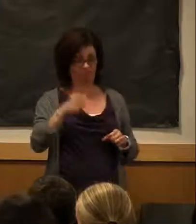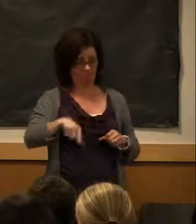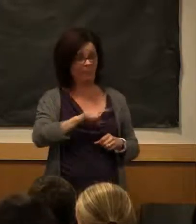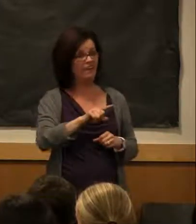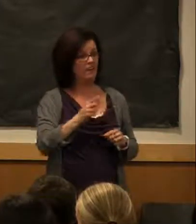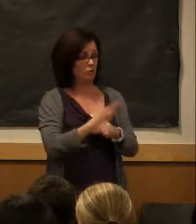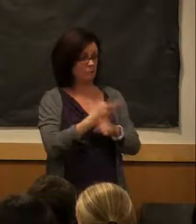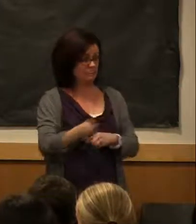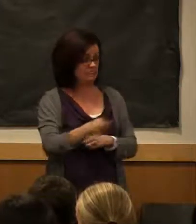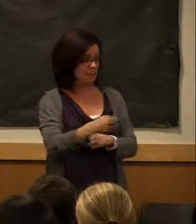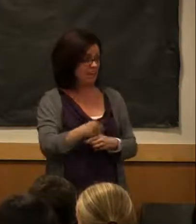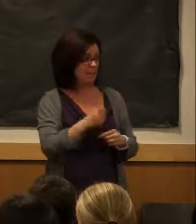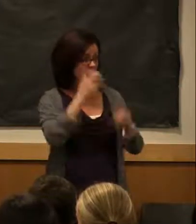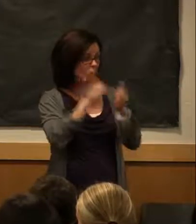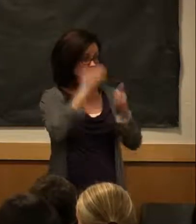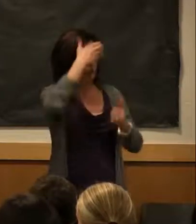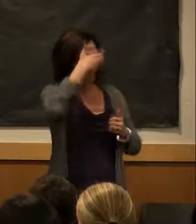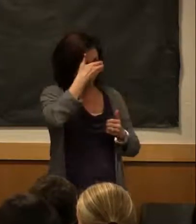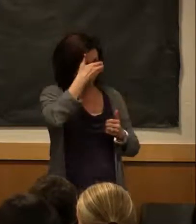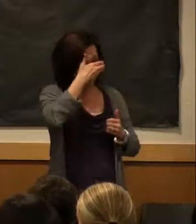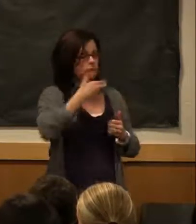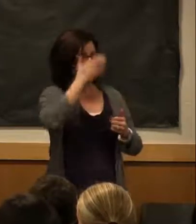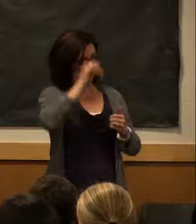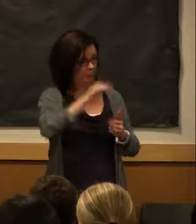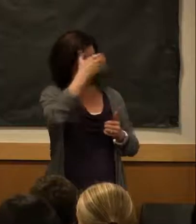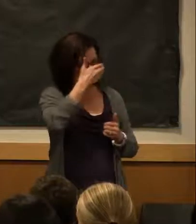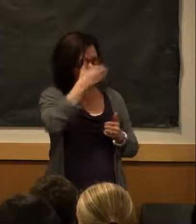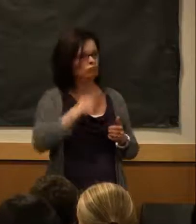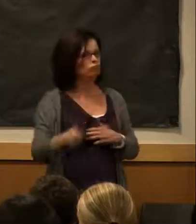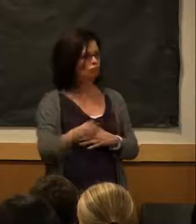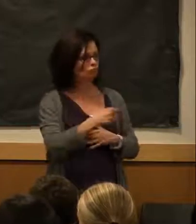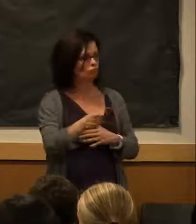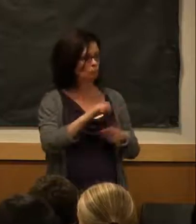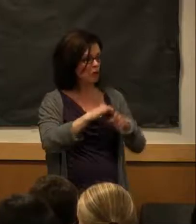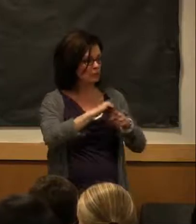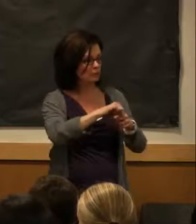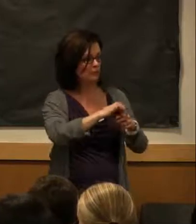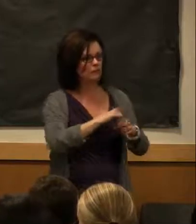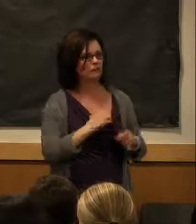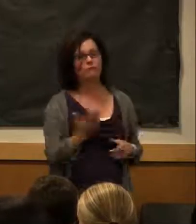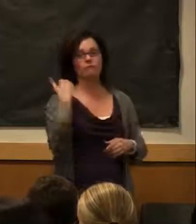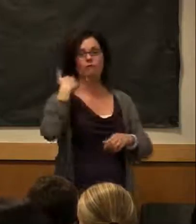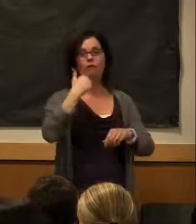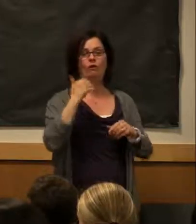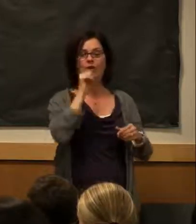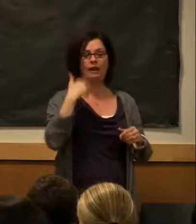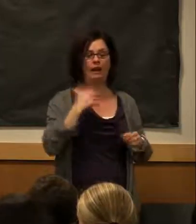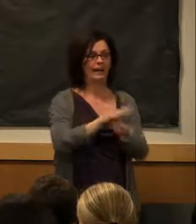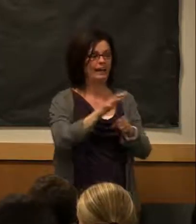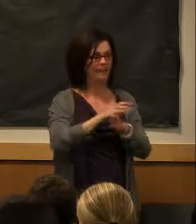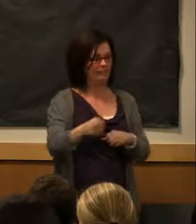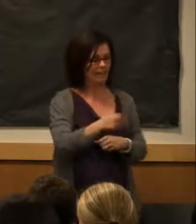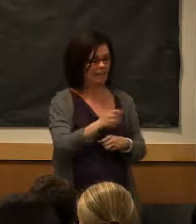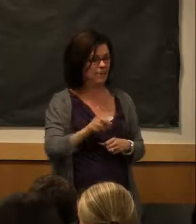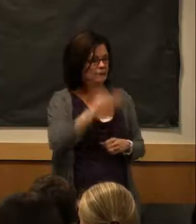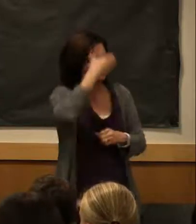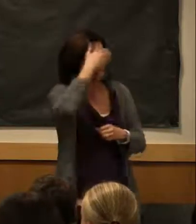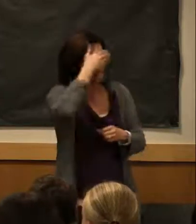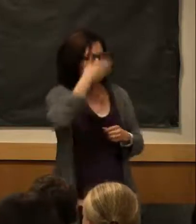use a cane, you know, and last time I didn't have enough canes and sleep shades for them and they were kind of mad at